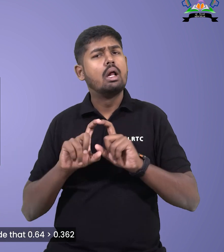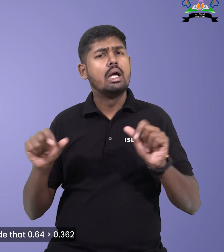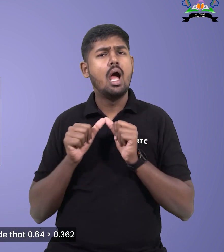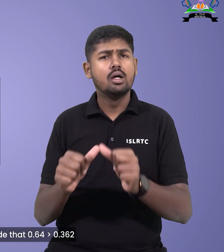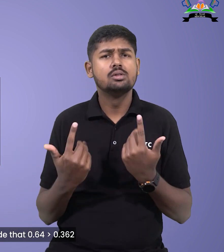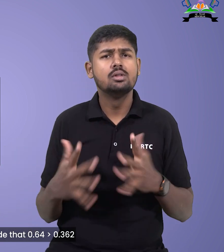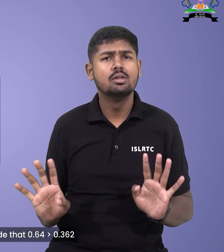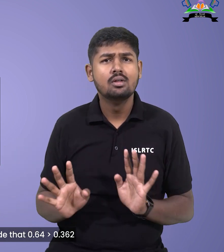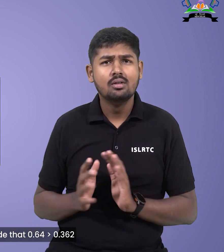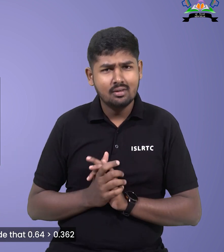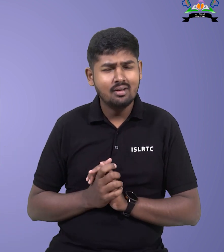0.362.